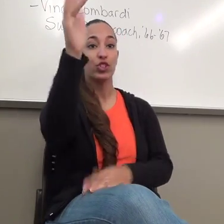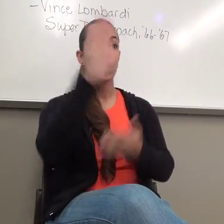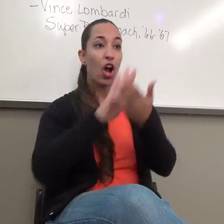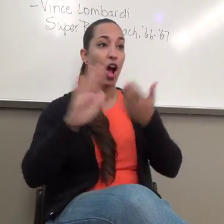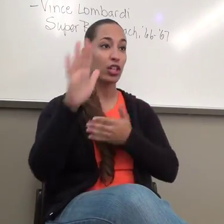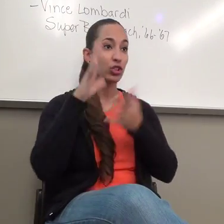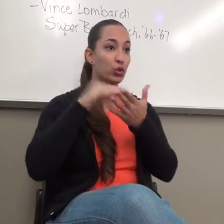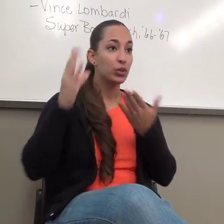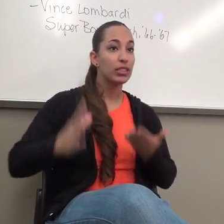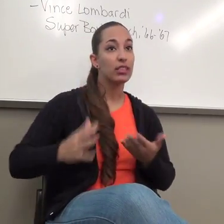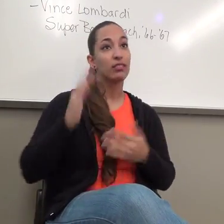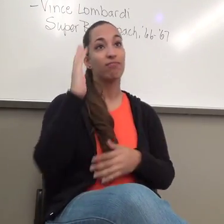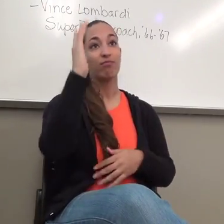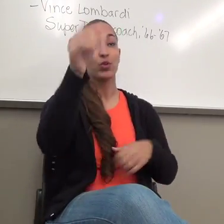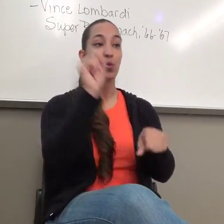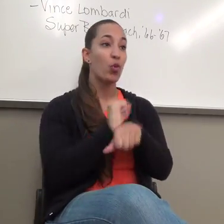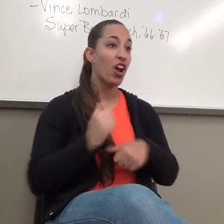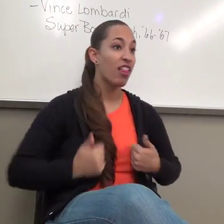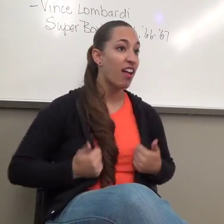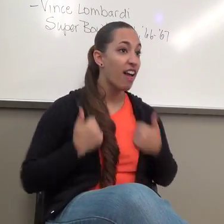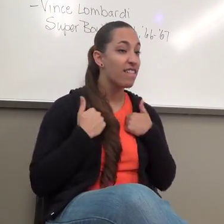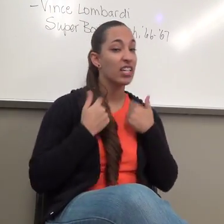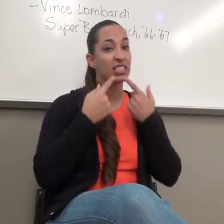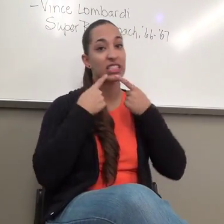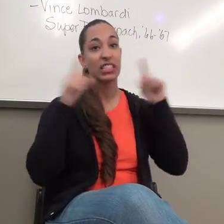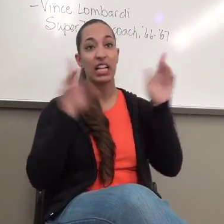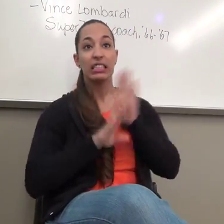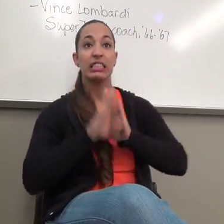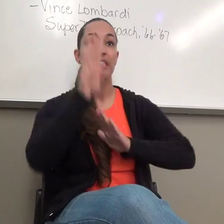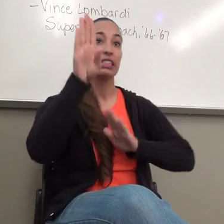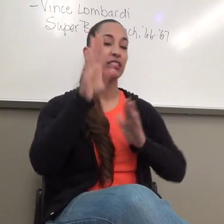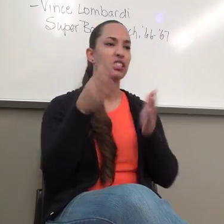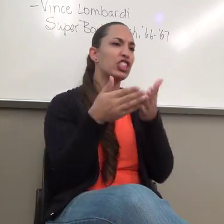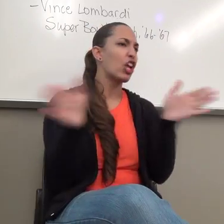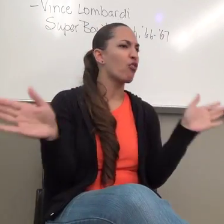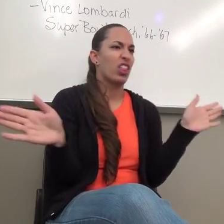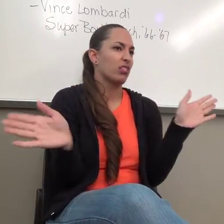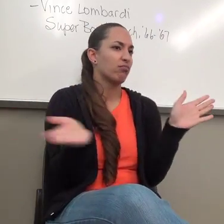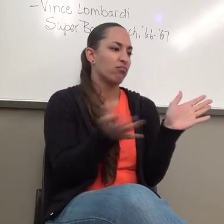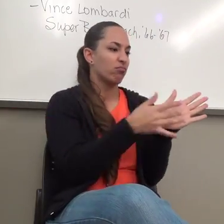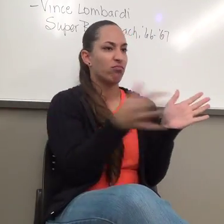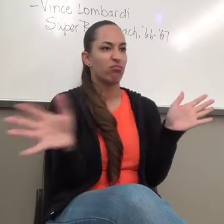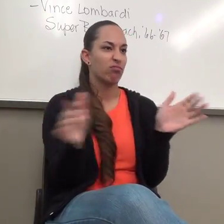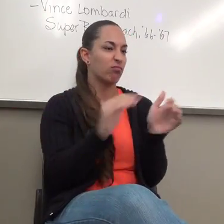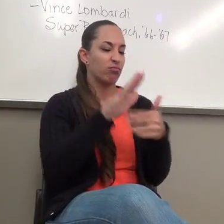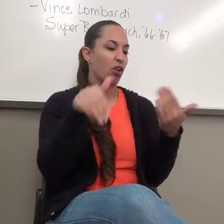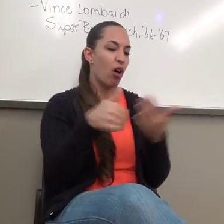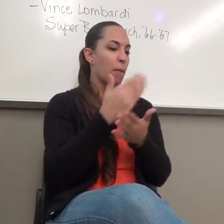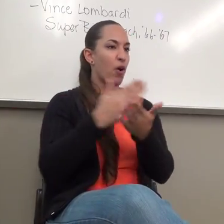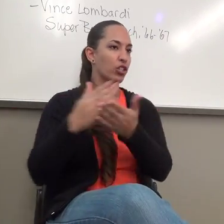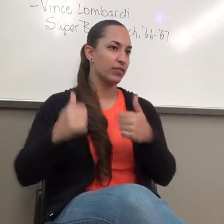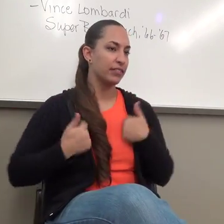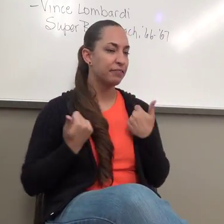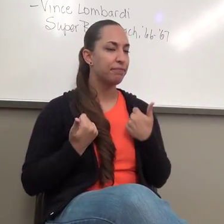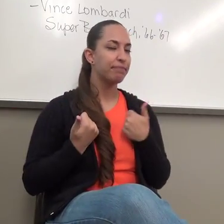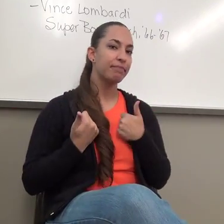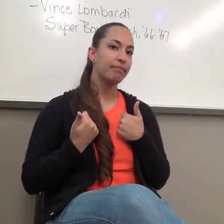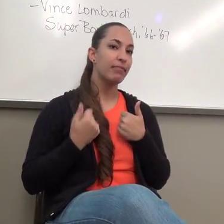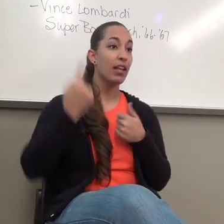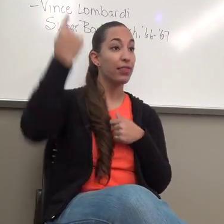life, your success, your general success? This one says, if you're early, you're on time. Some of you have